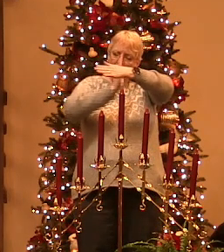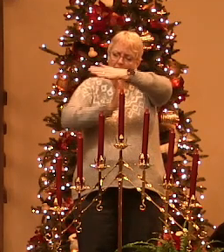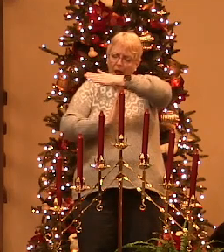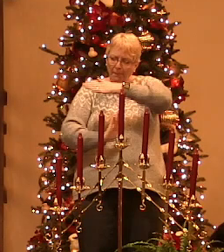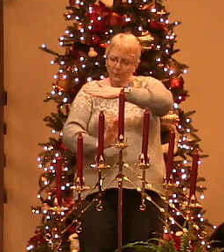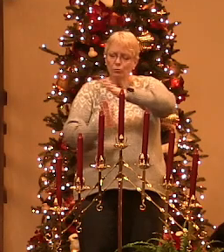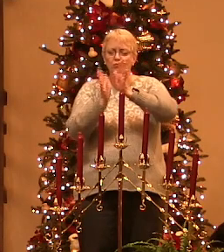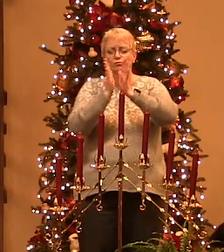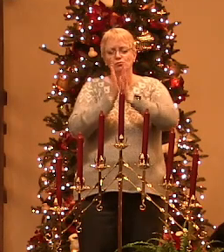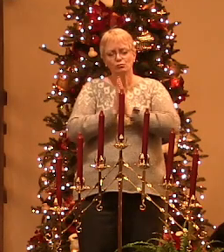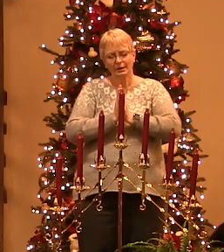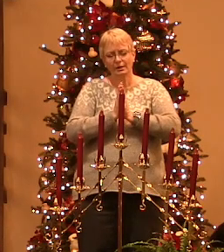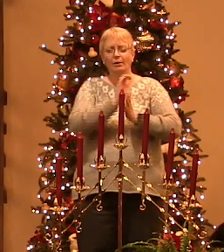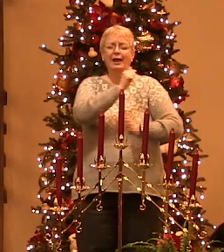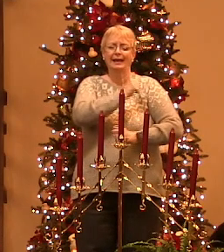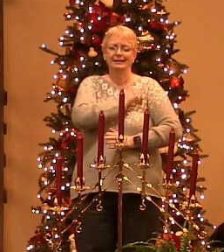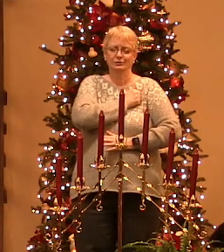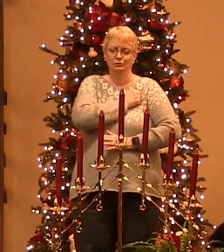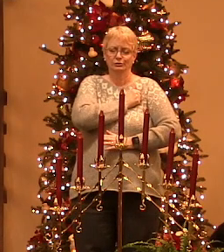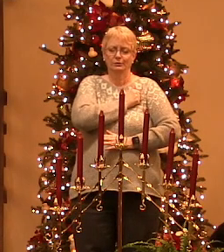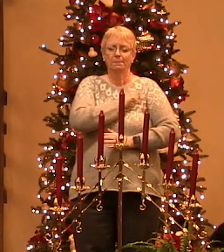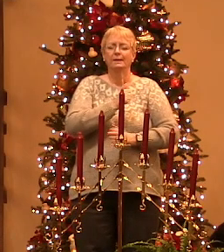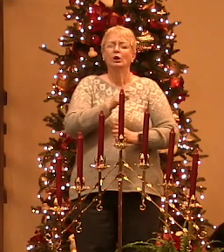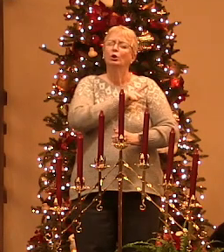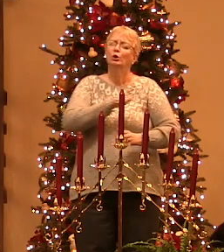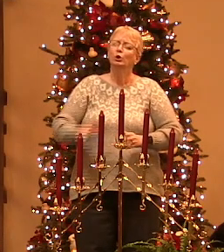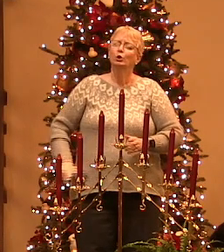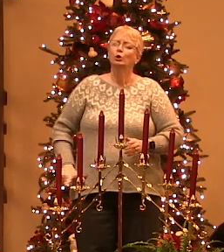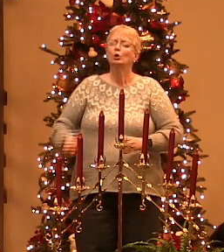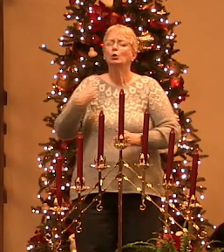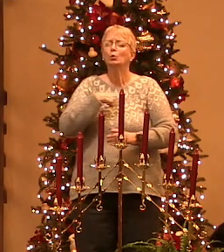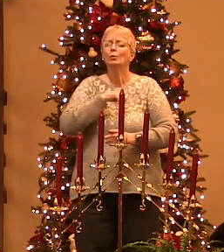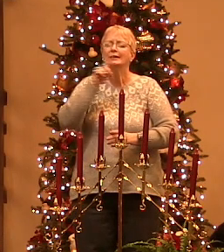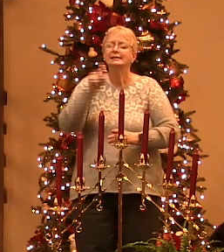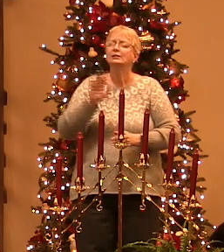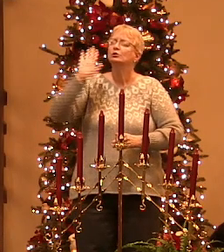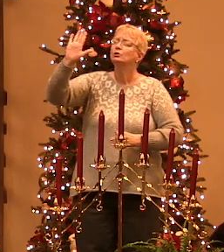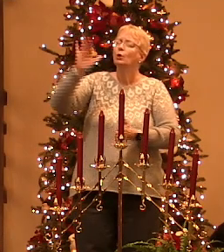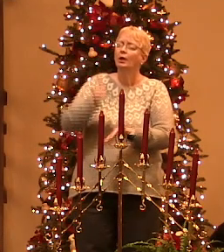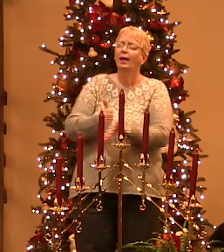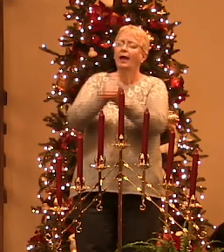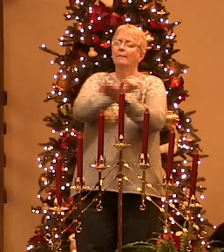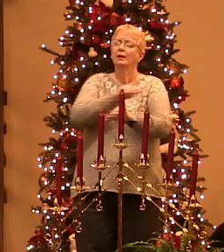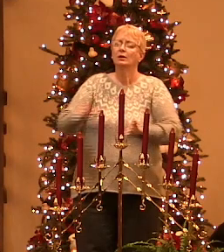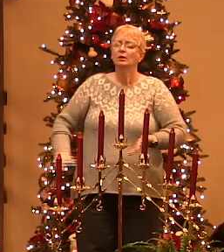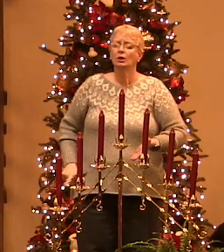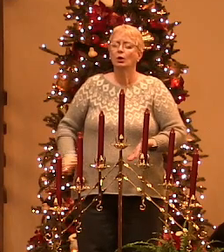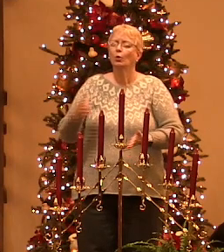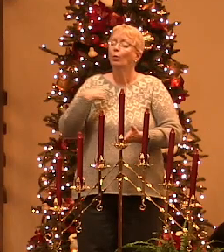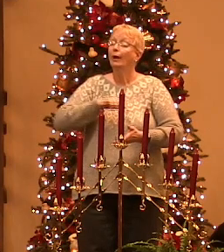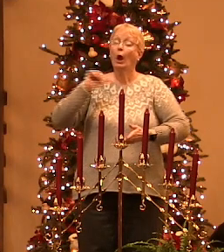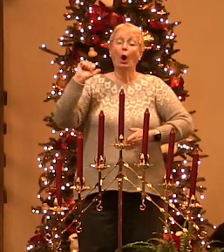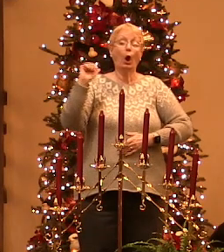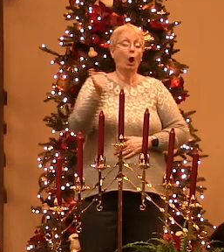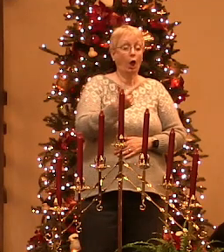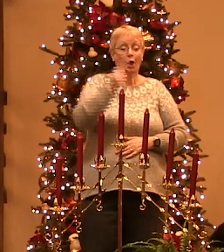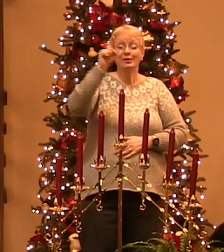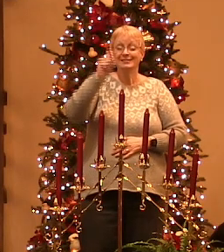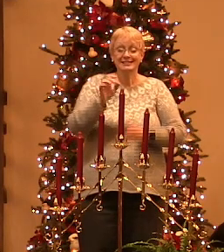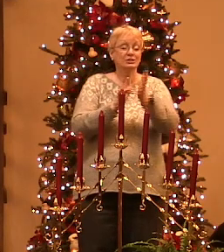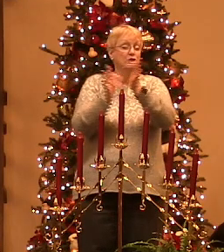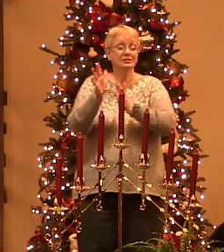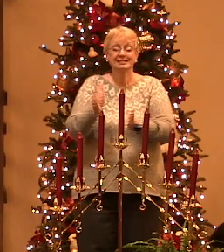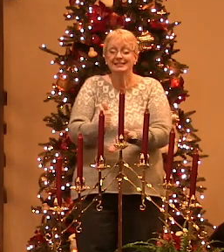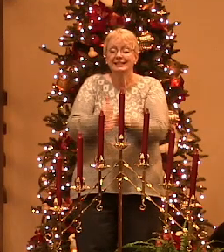of humbly coming before you, Lord, and saying, we need your help. And we all need your help. Whether we recognize it or